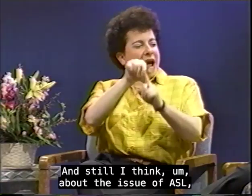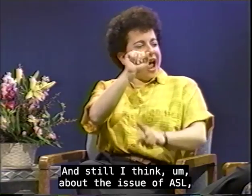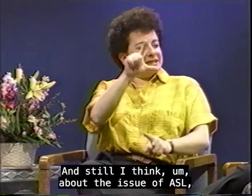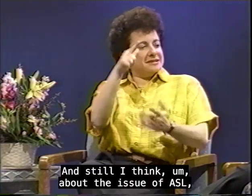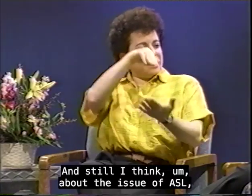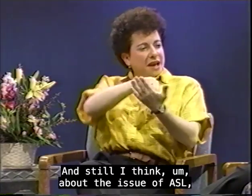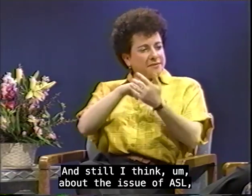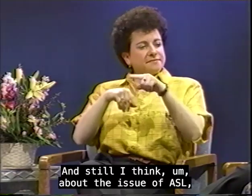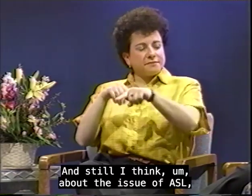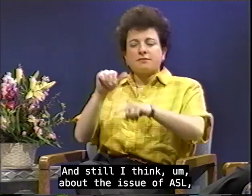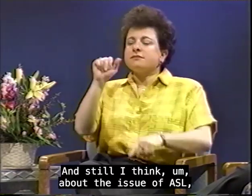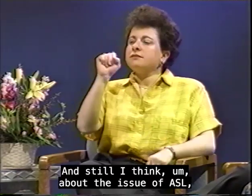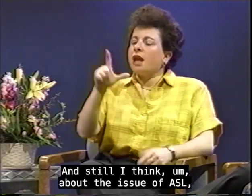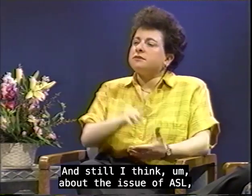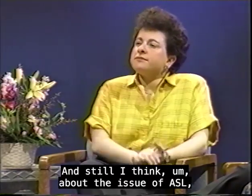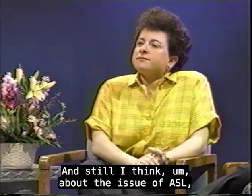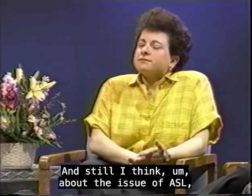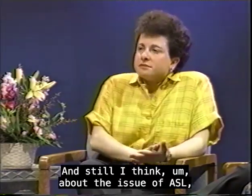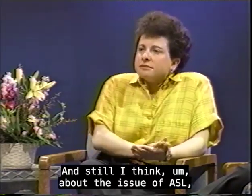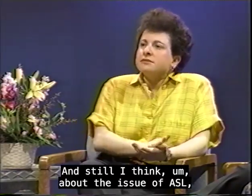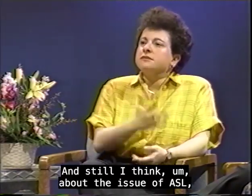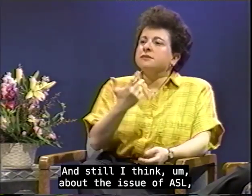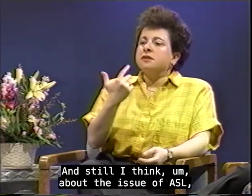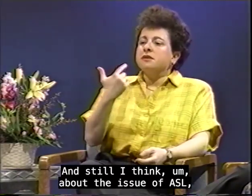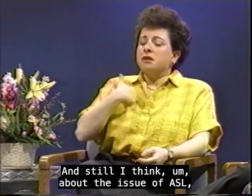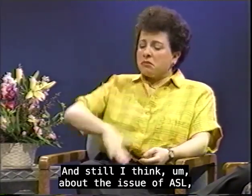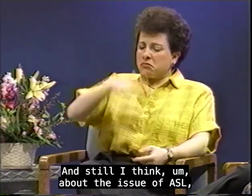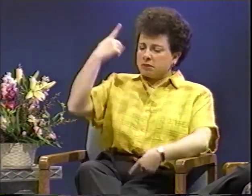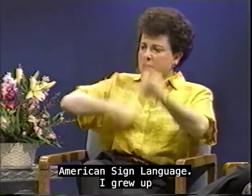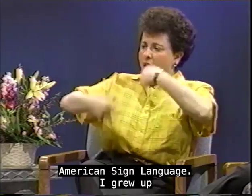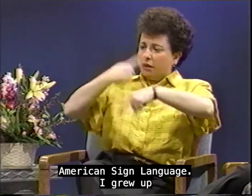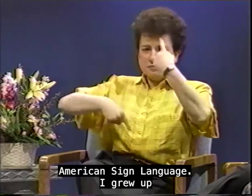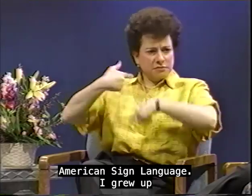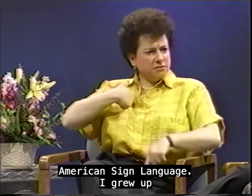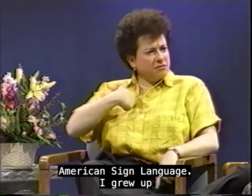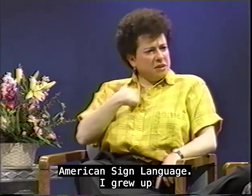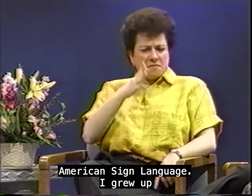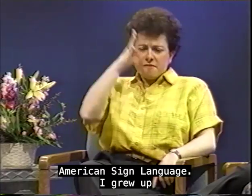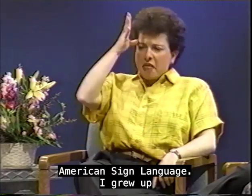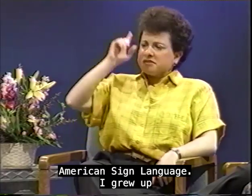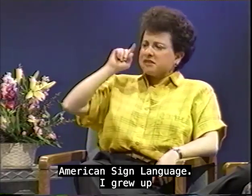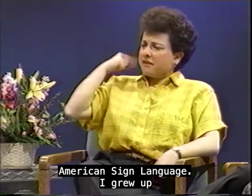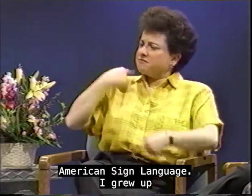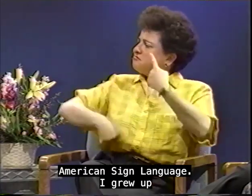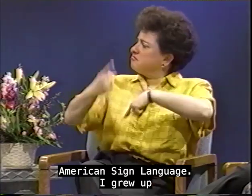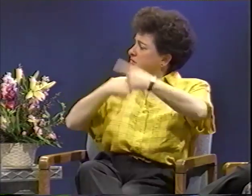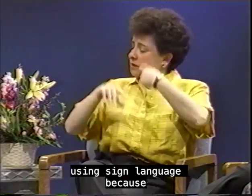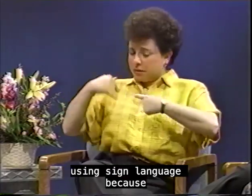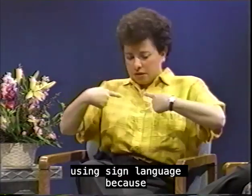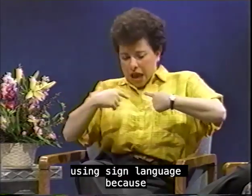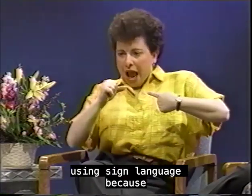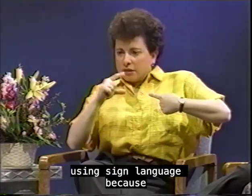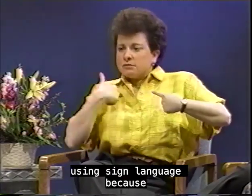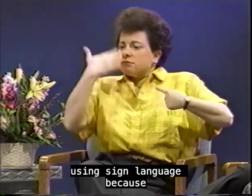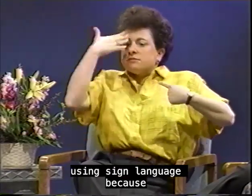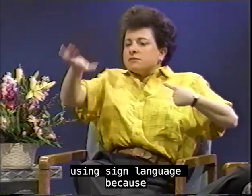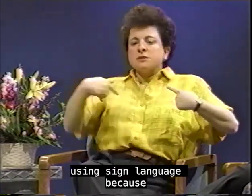And still, I think about the issue of ASL, American Sign Language. I grew up using sign language because my parents